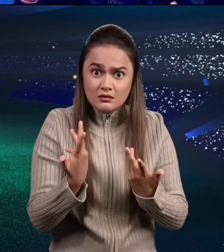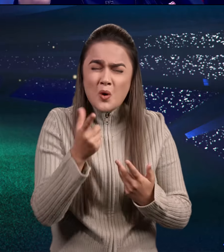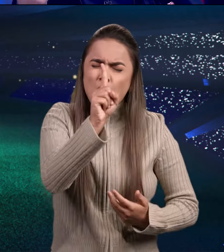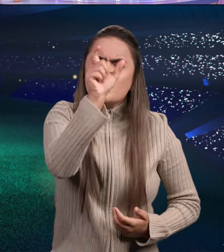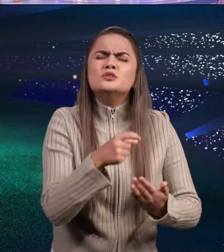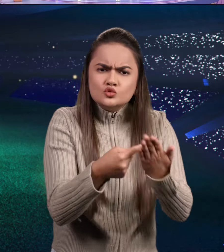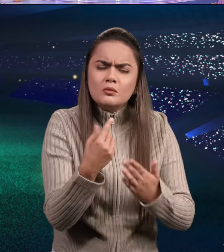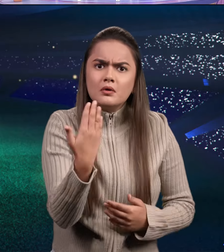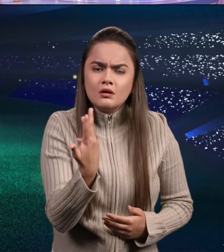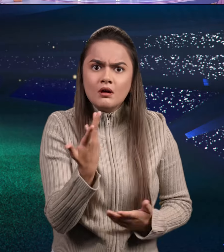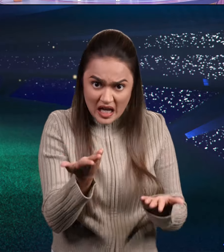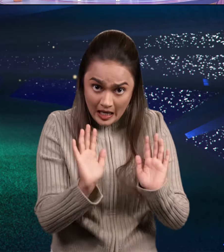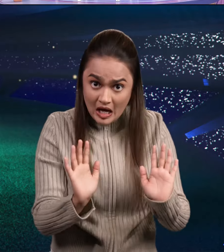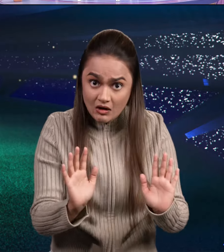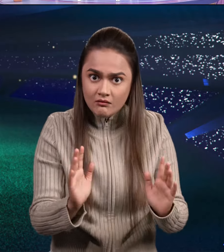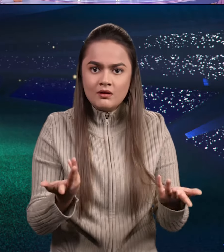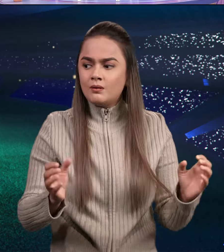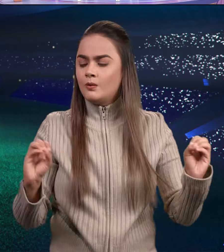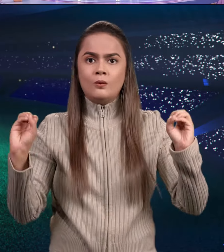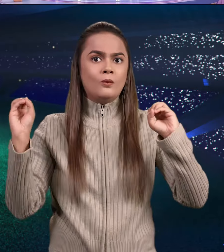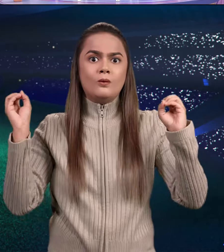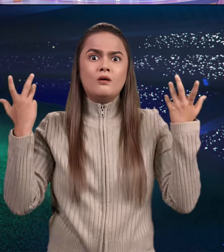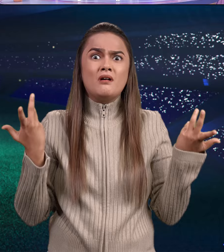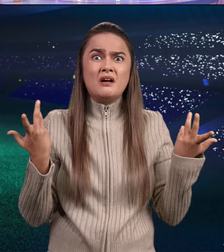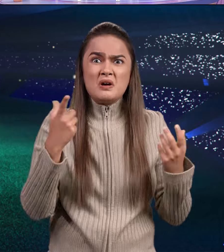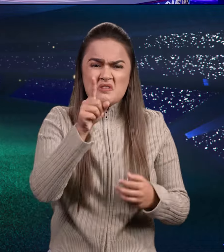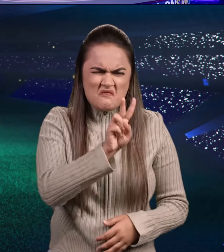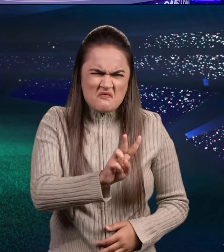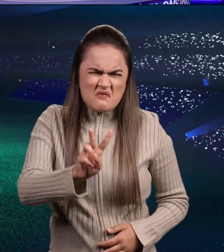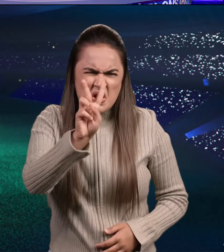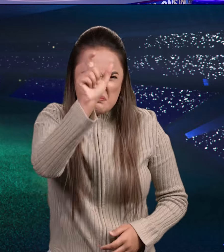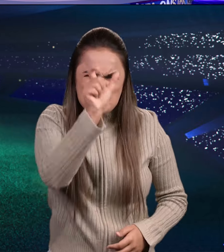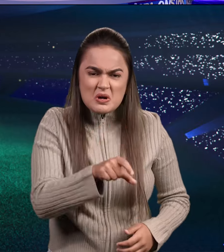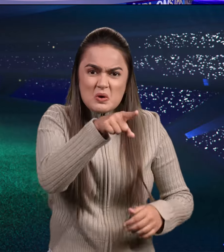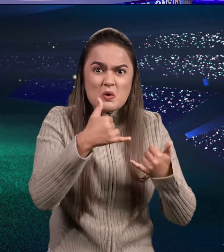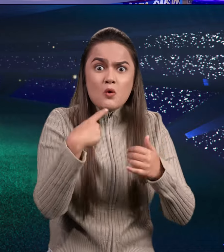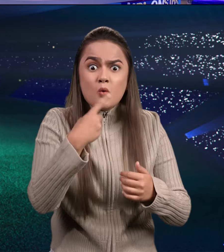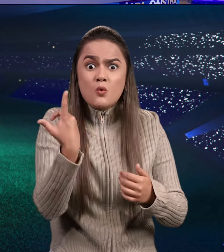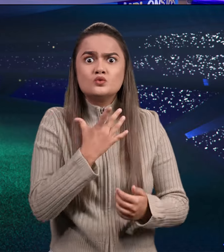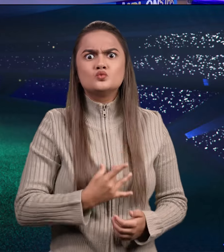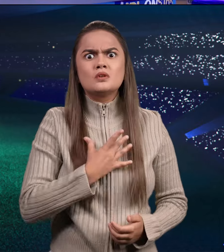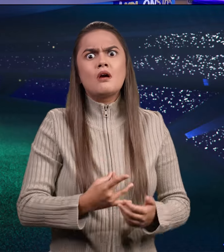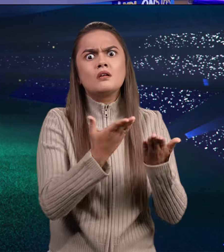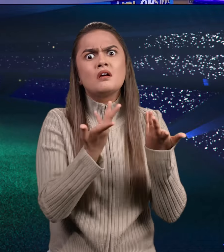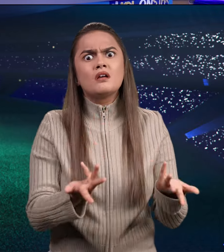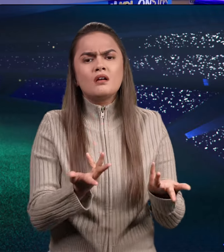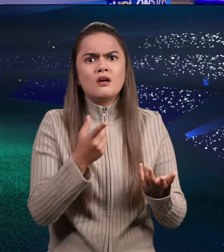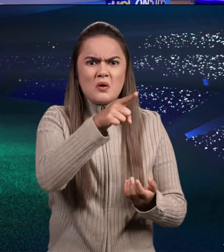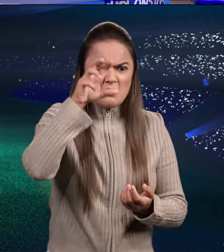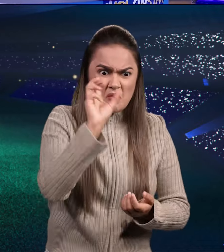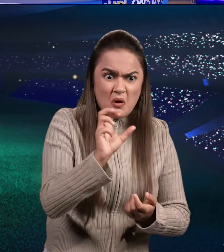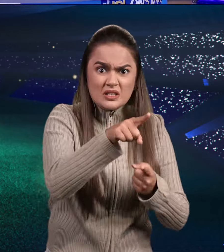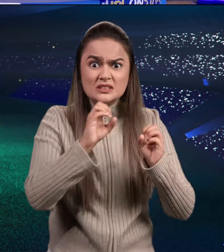From 60 to 60, there no one. Is there anyone? No. The most valuable player in the tournament is Sunil Narae.